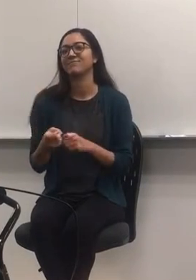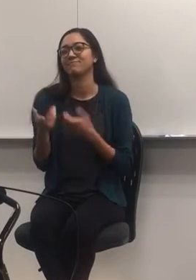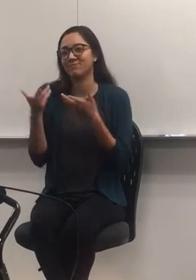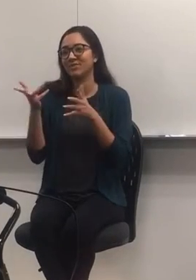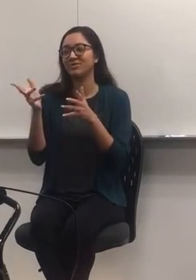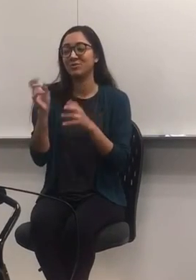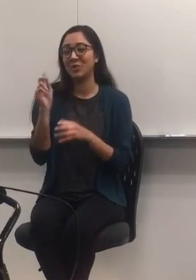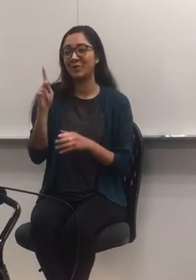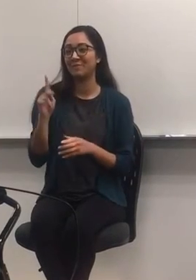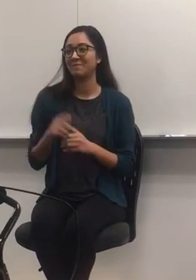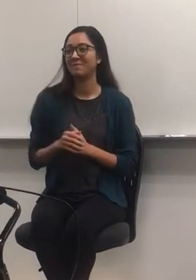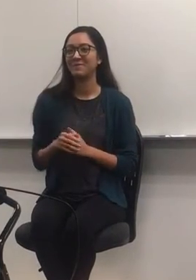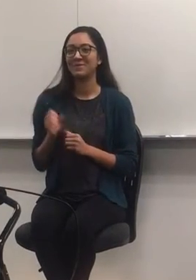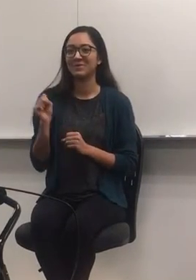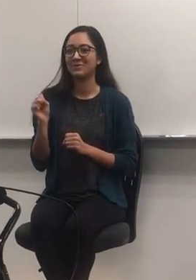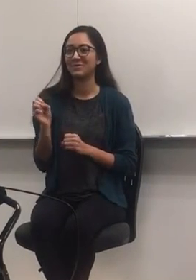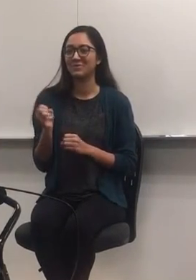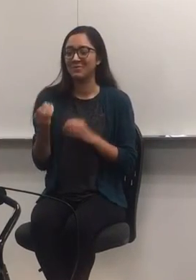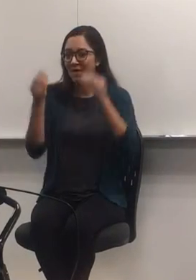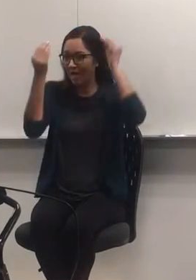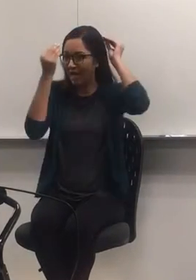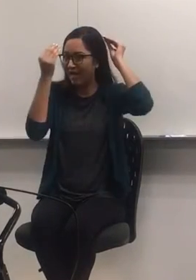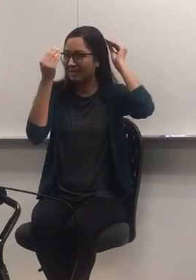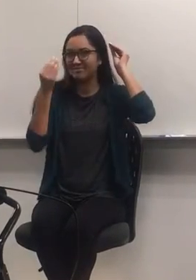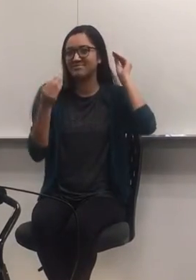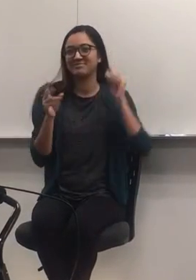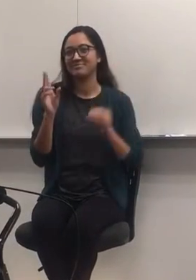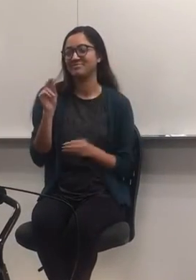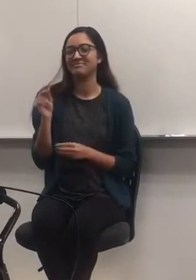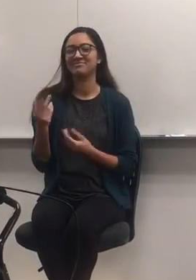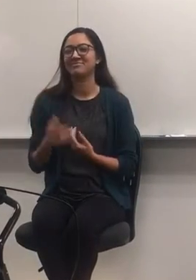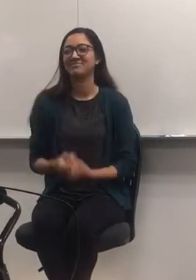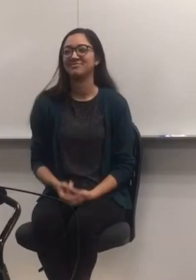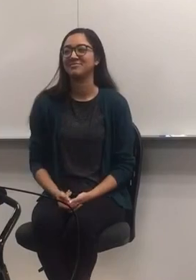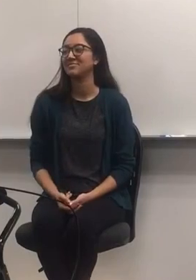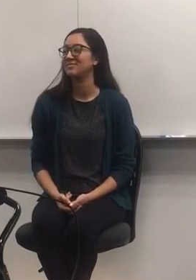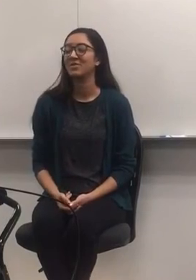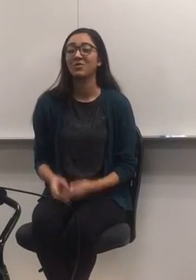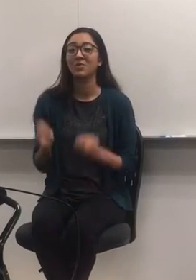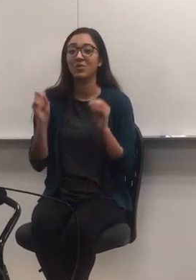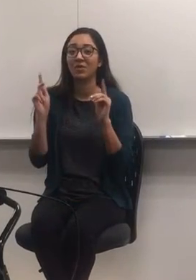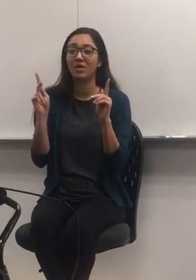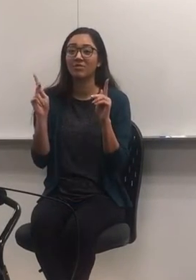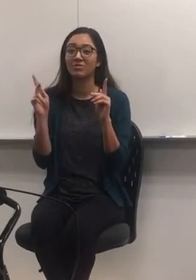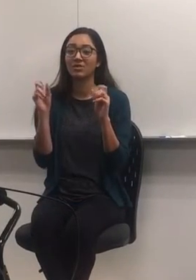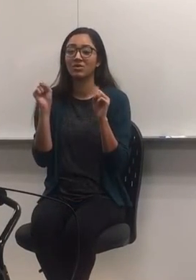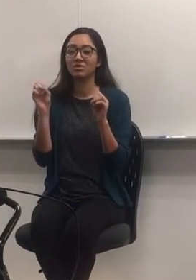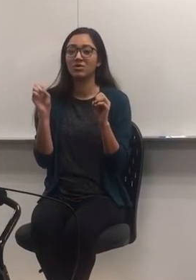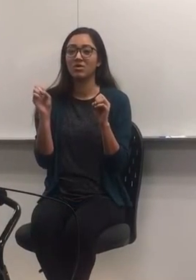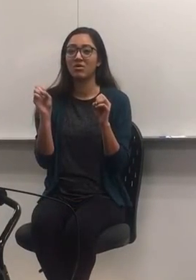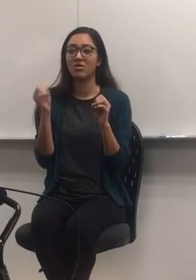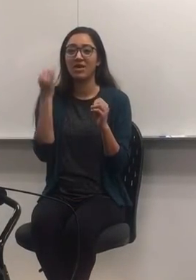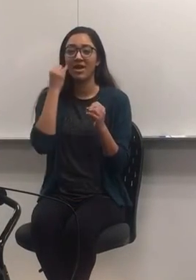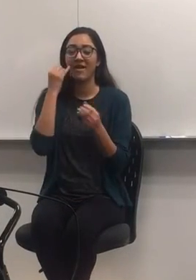I don't have my coaching hat on to make it more entertaining. All right, so if you have a calculator, please take it